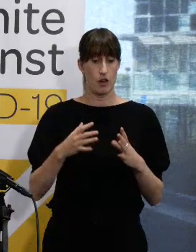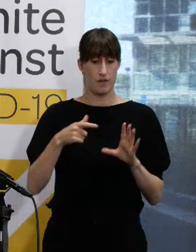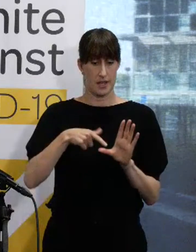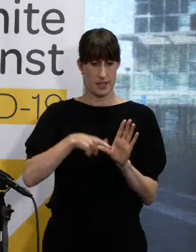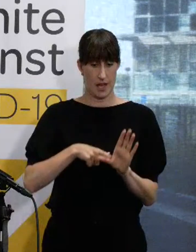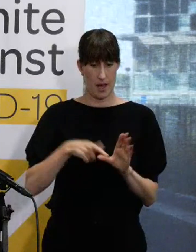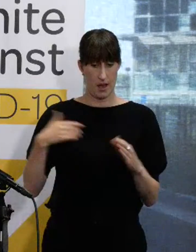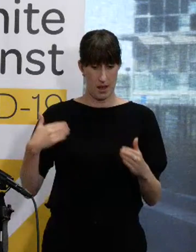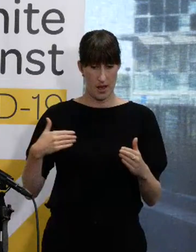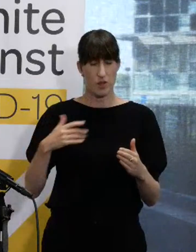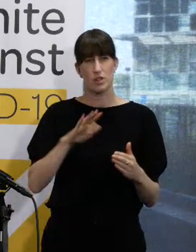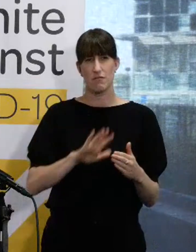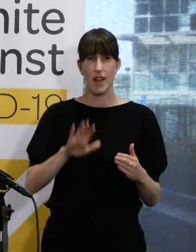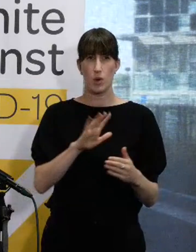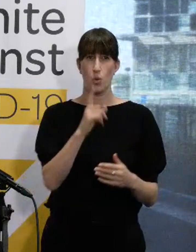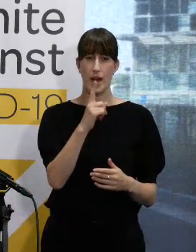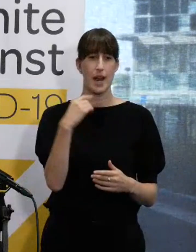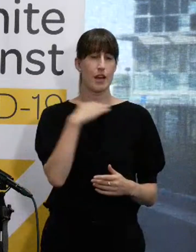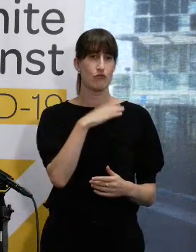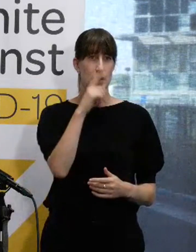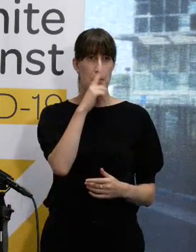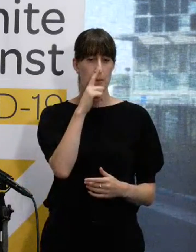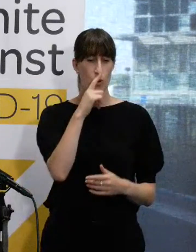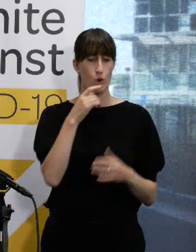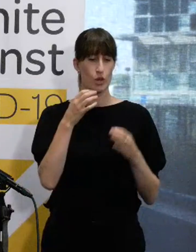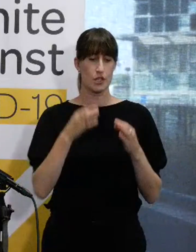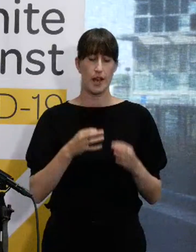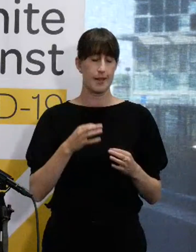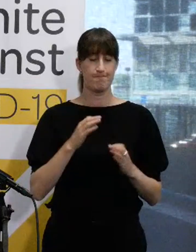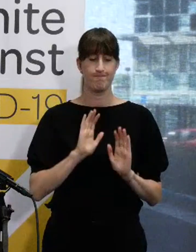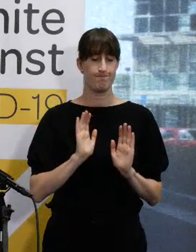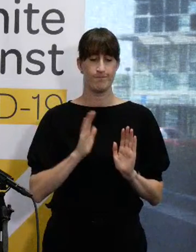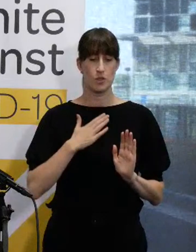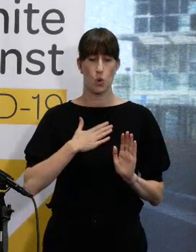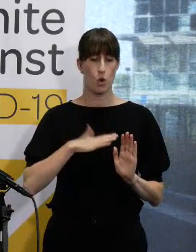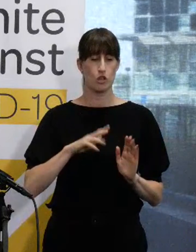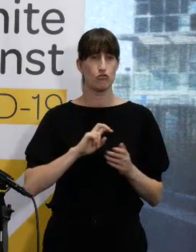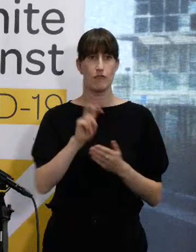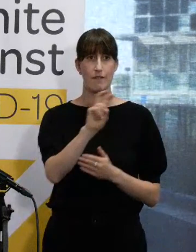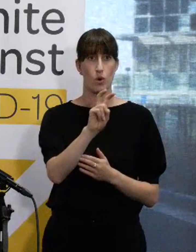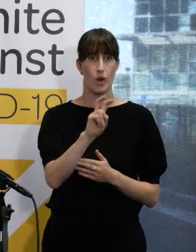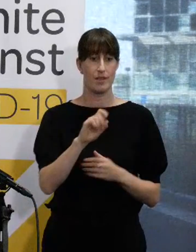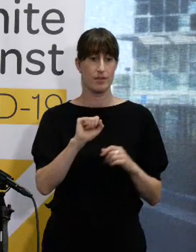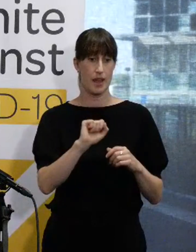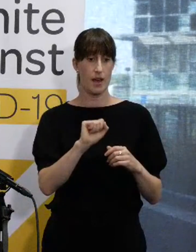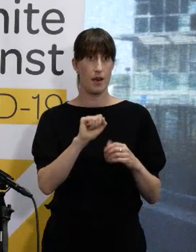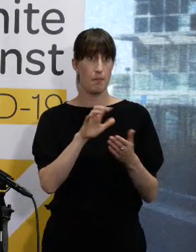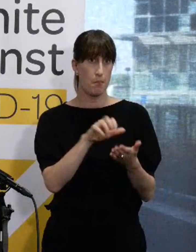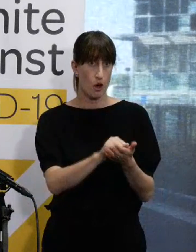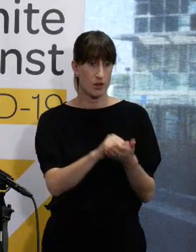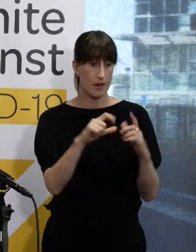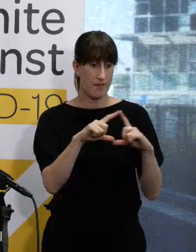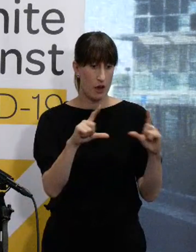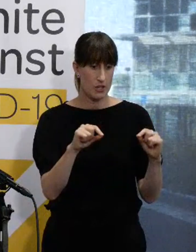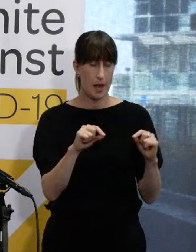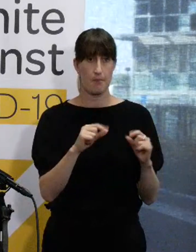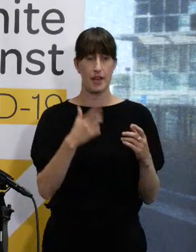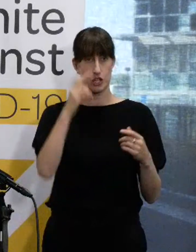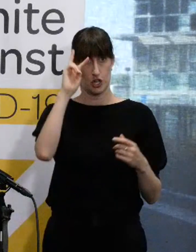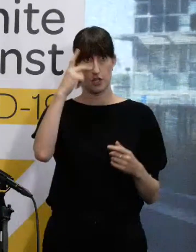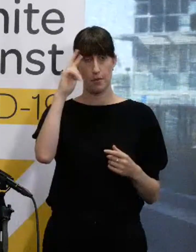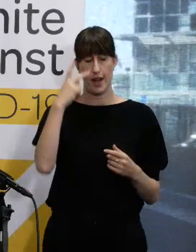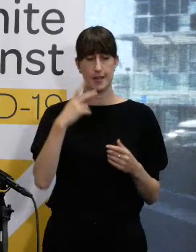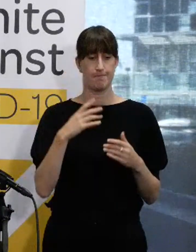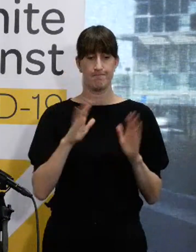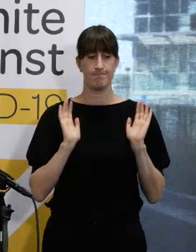travelled for a range of reasons and taken up their voucher, and about a quarter of those were people who didn't travel